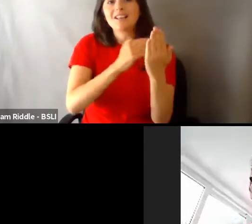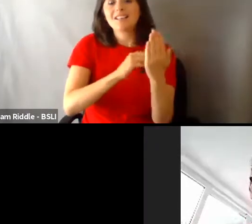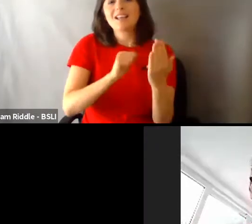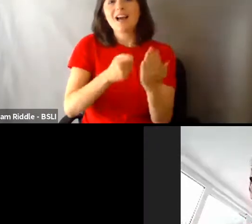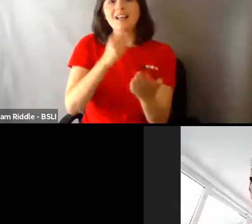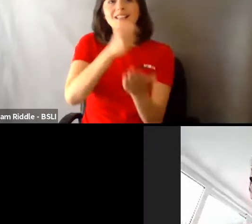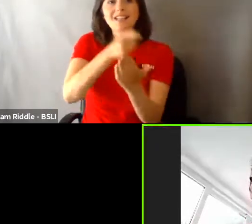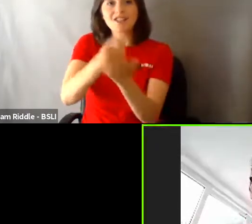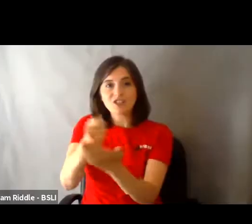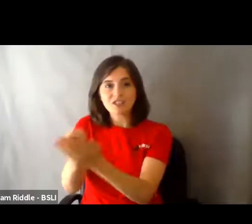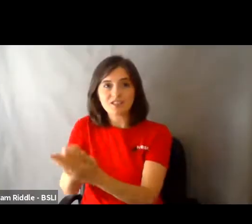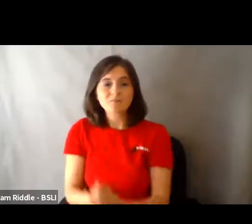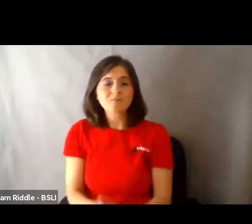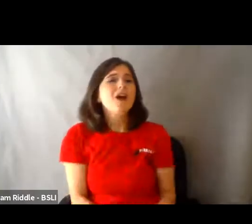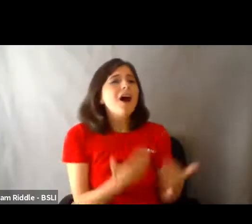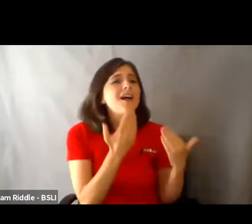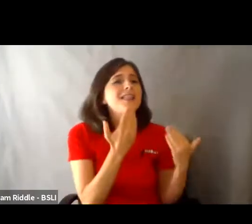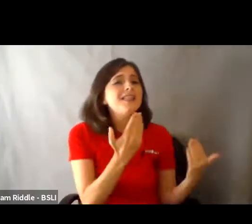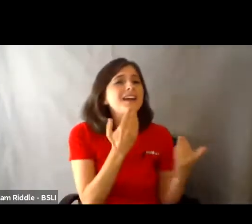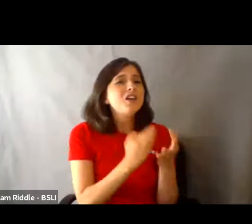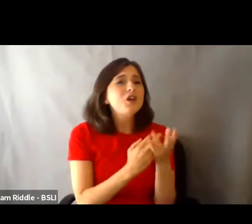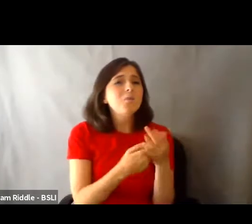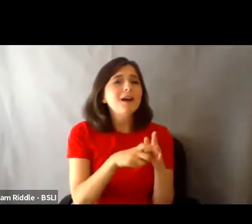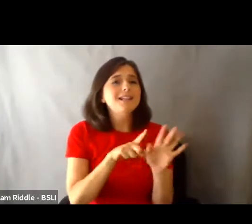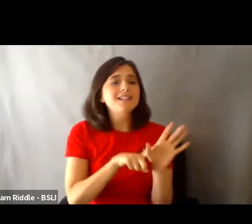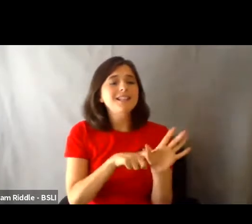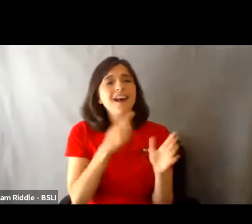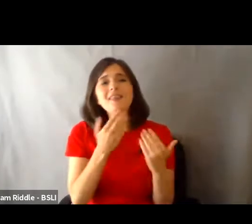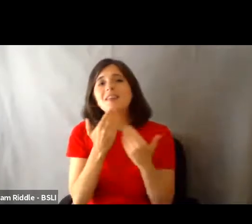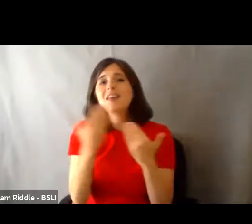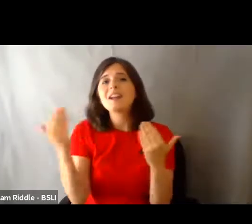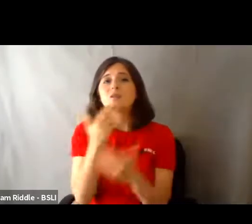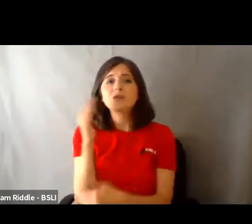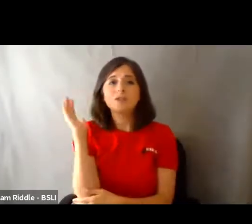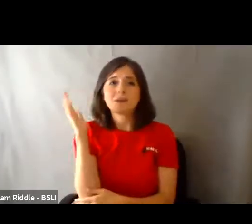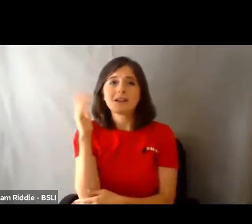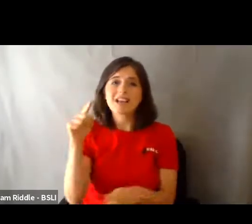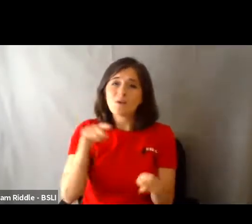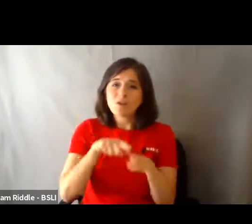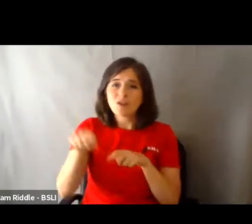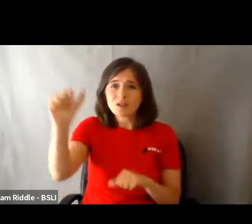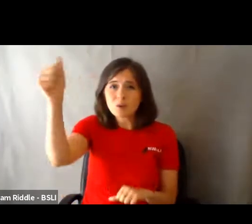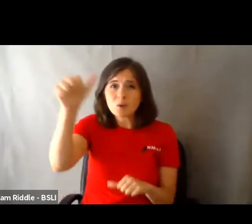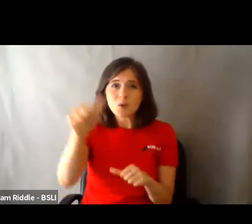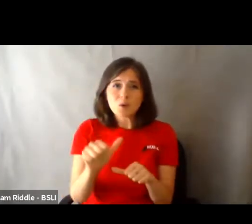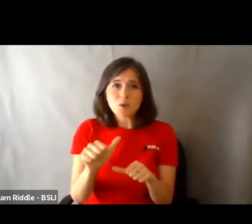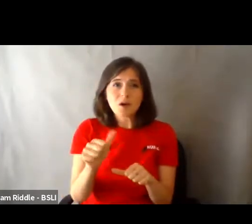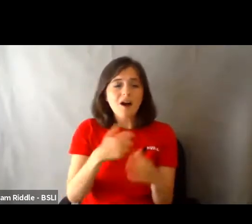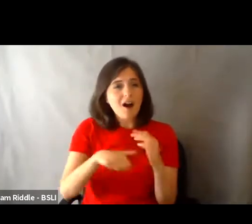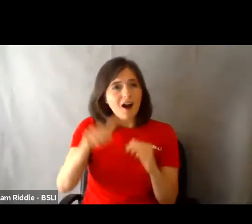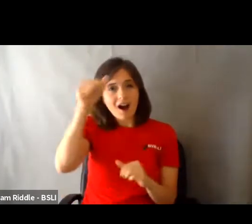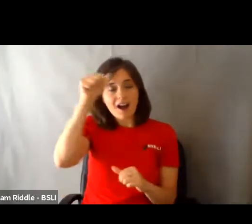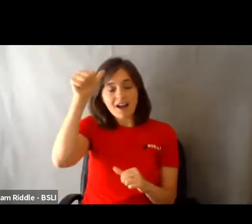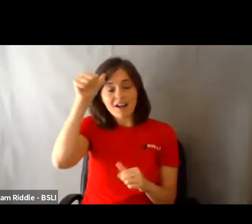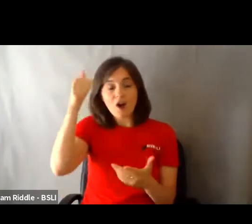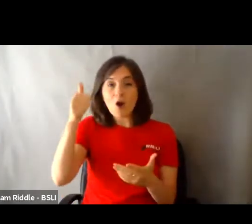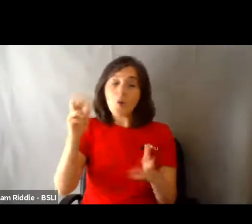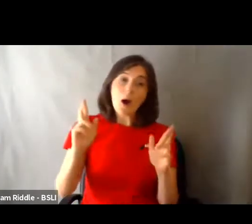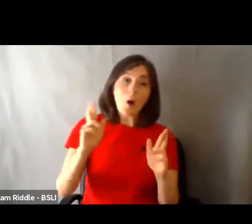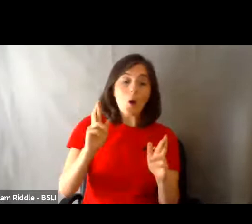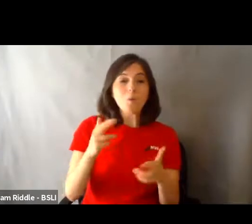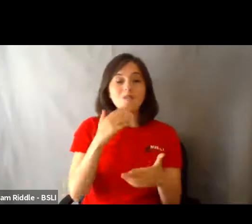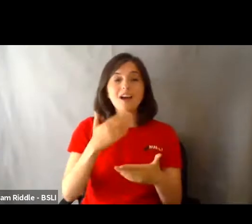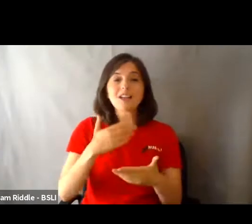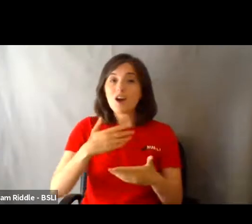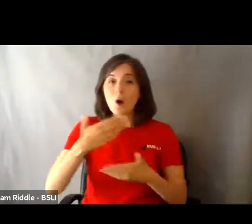Hi, thanks, Mandy, and thanks to all the speakers tonight. I'll try not to go on too long because I think we've had a long and productive discussion,